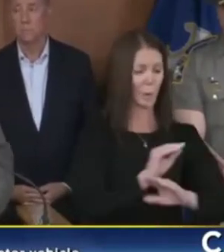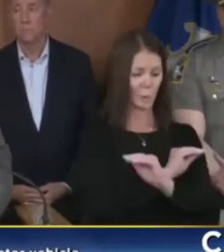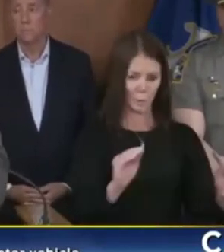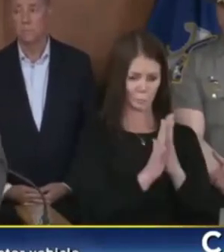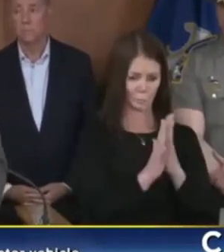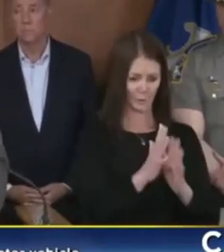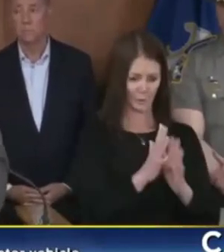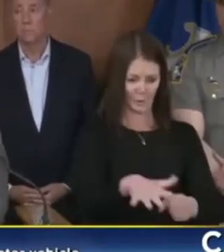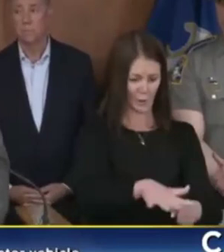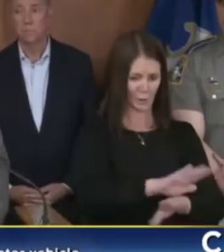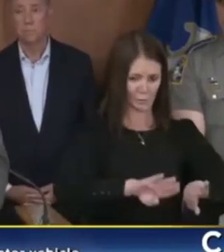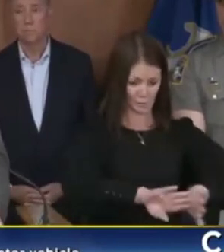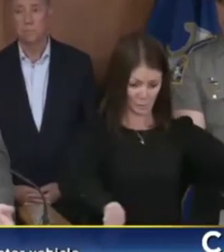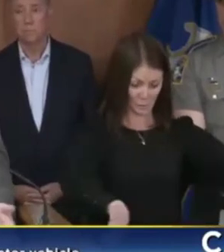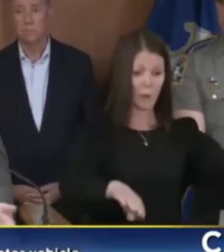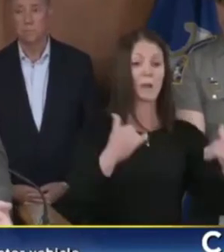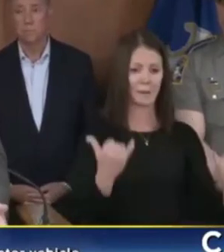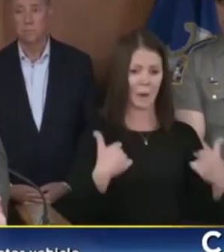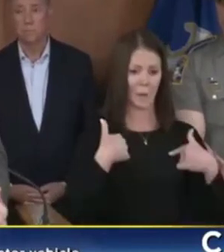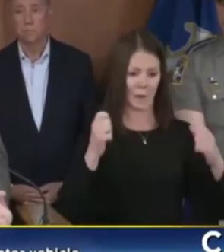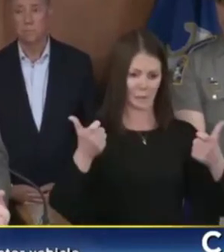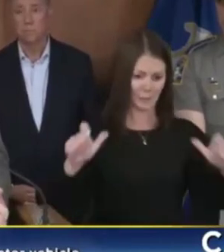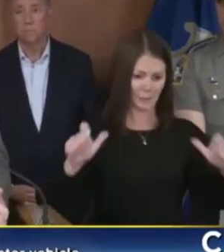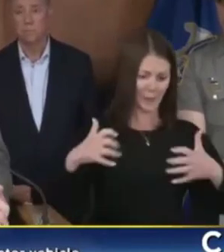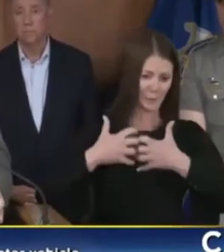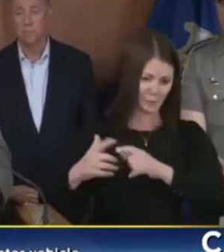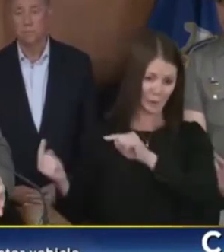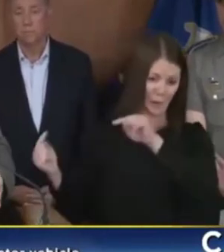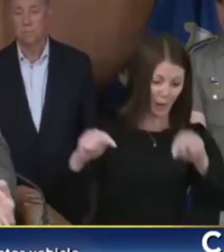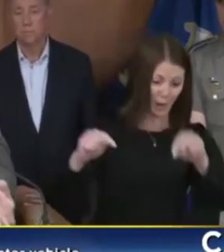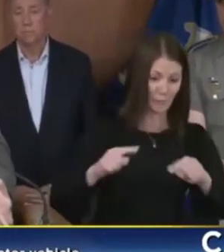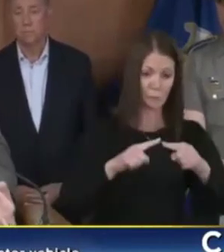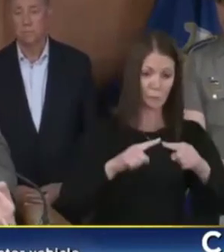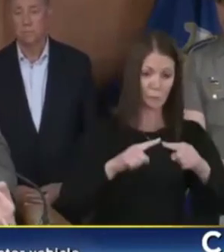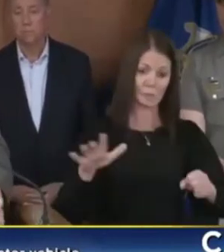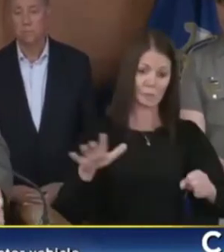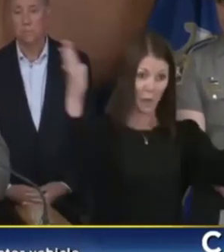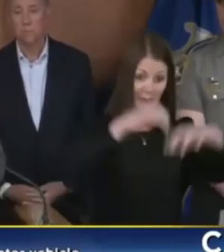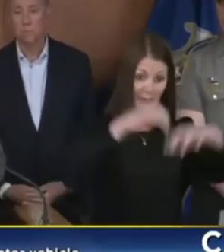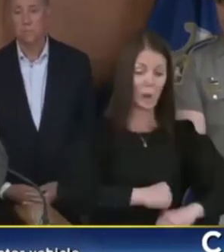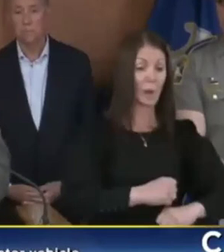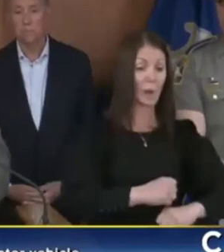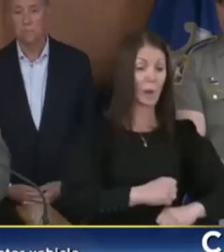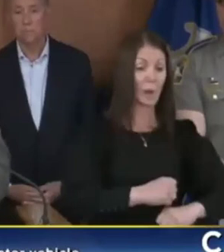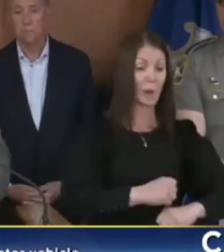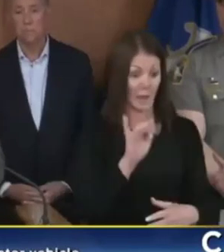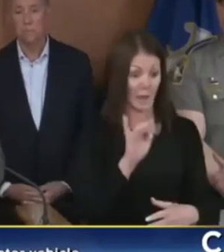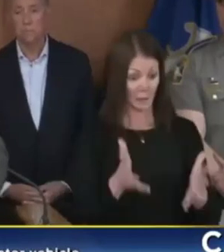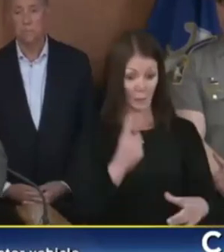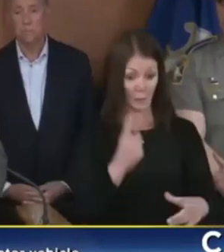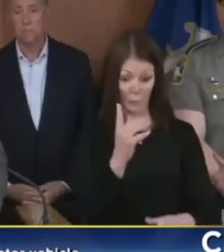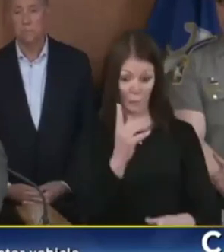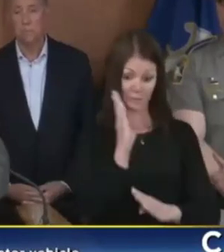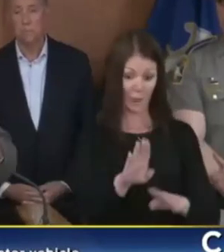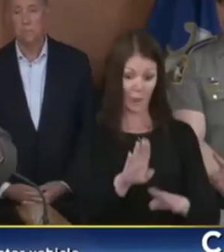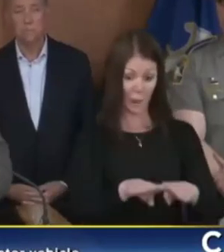completely remove it. If we were to allow traffic on one side, even if it was safe on one side, in order to remove the bridge, you